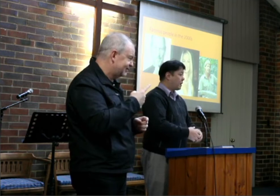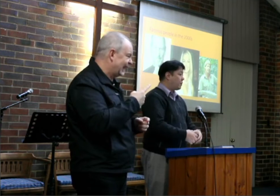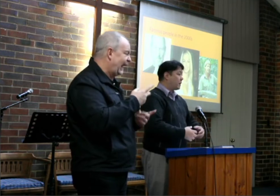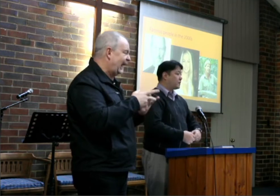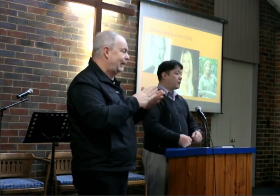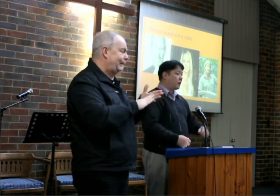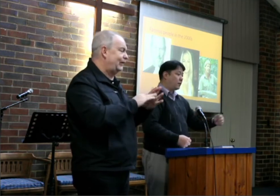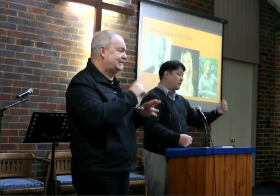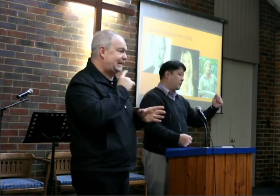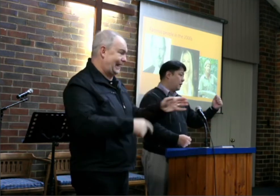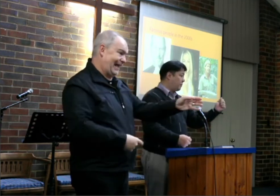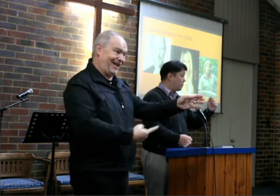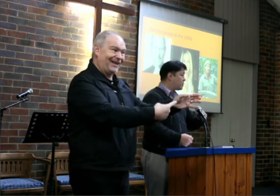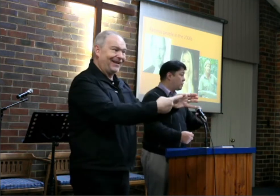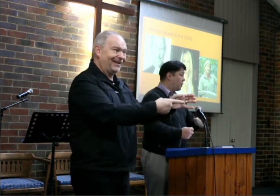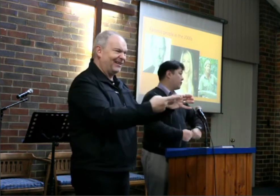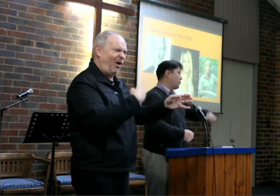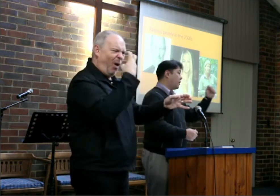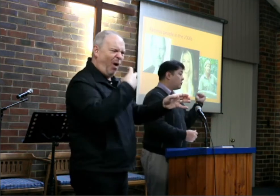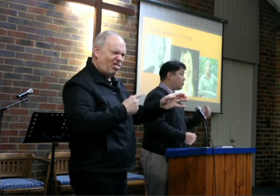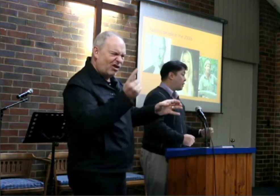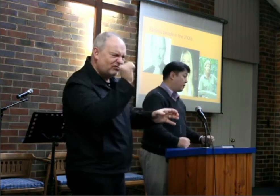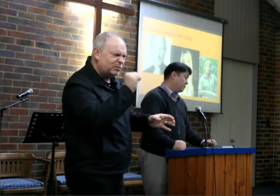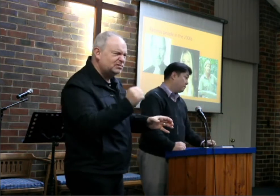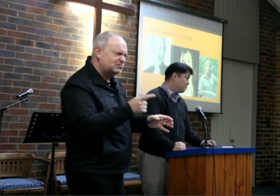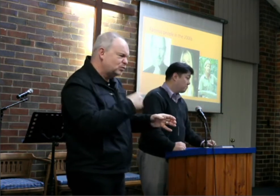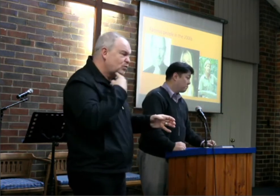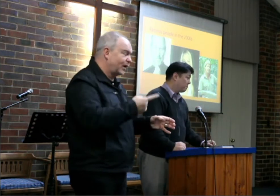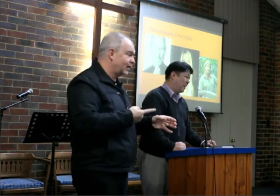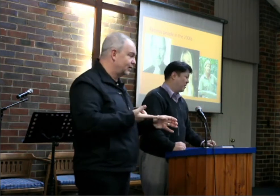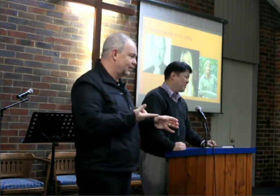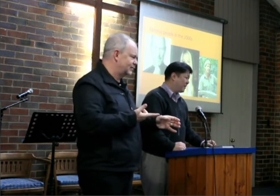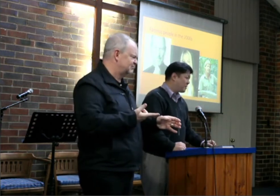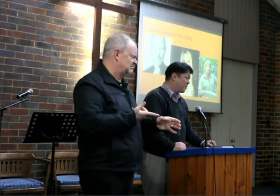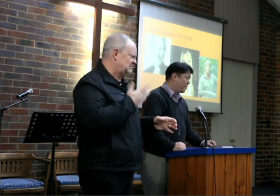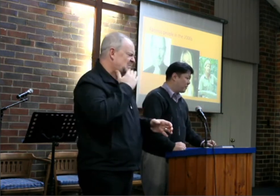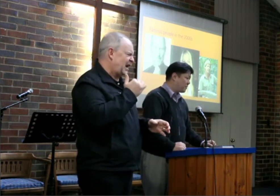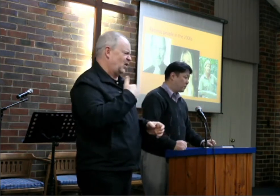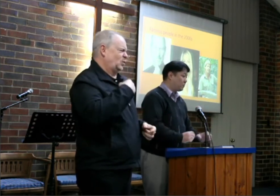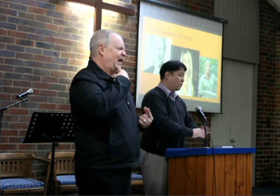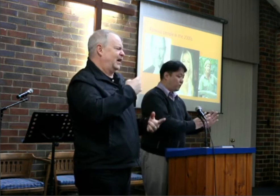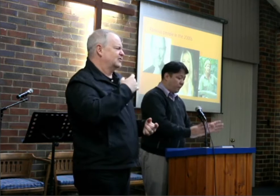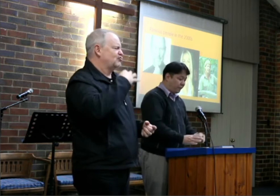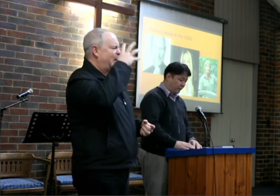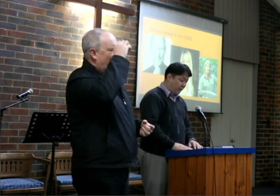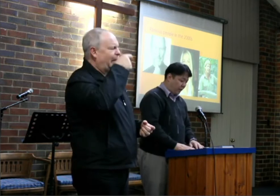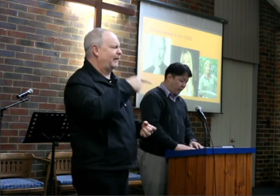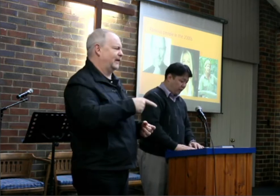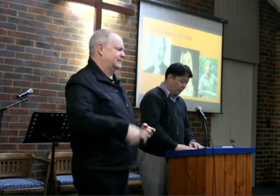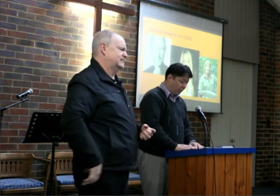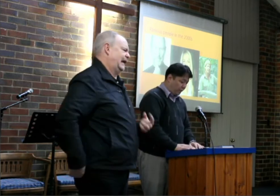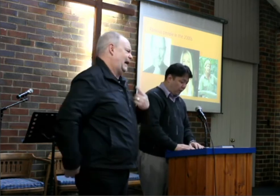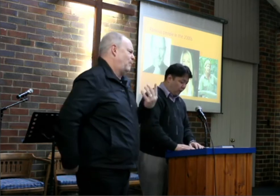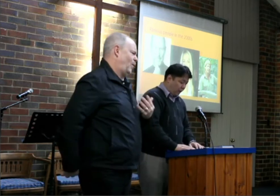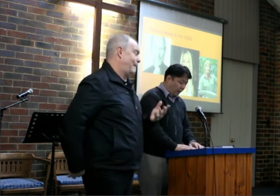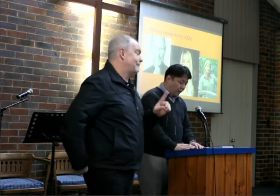parents came along and said, this is not being used anymore, I'll throw it out, do you care? Nah, it doesn't really matter, does it? Because you don't remember it